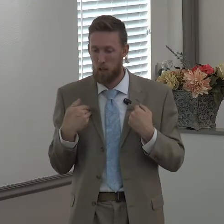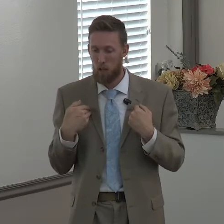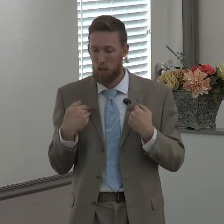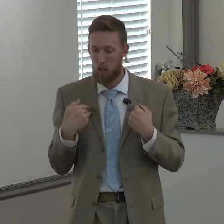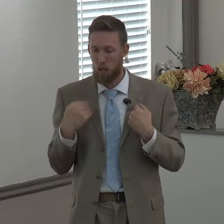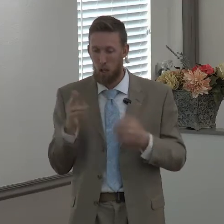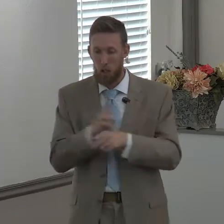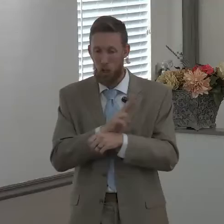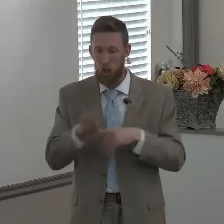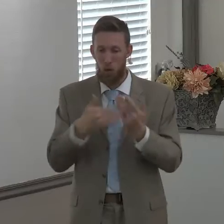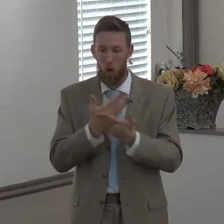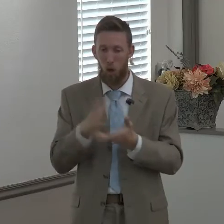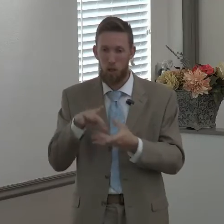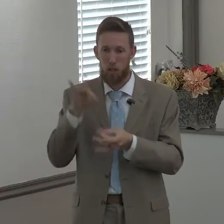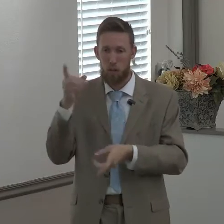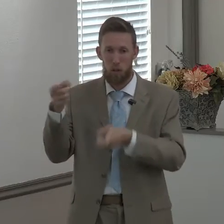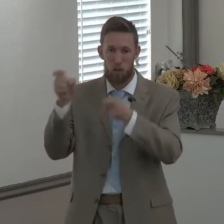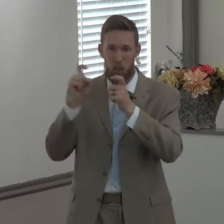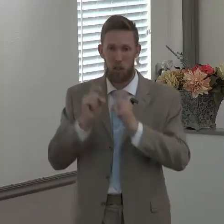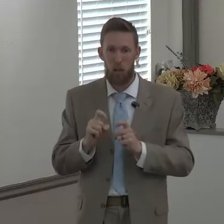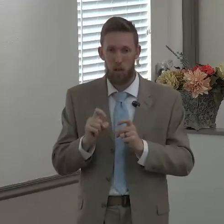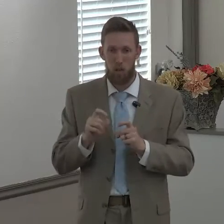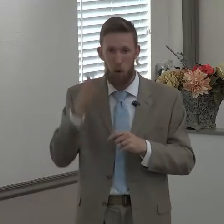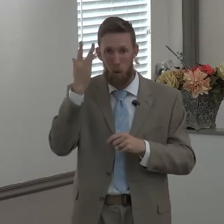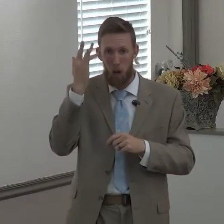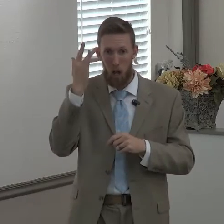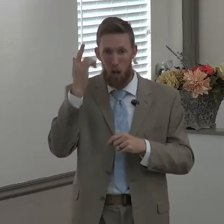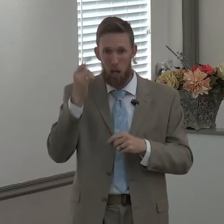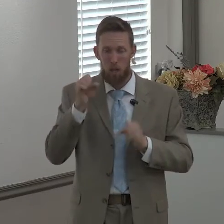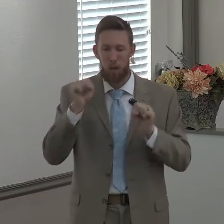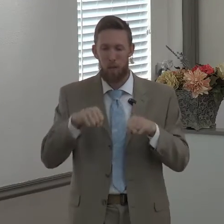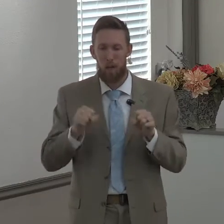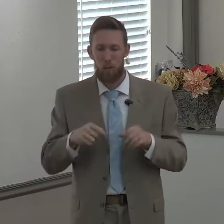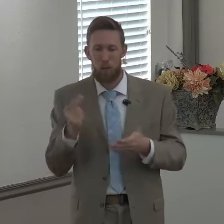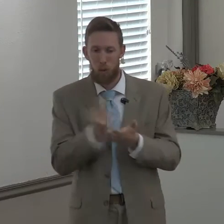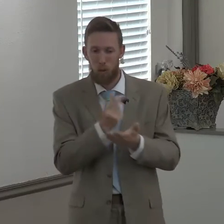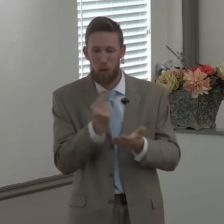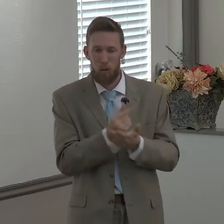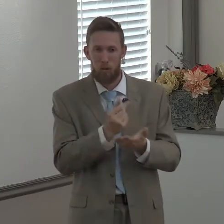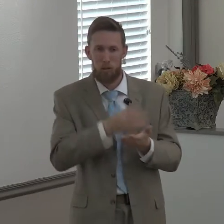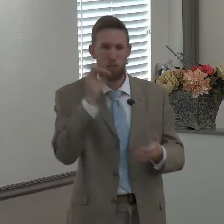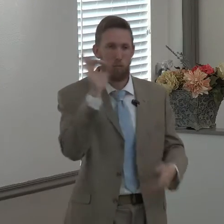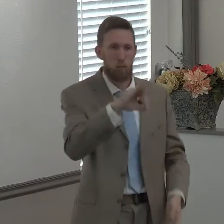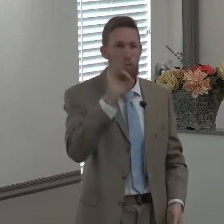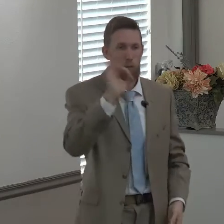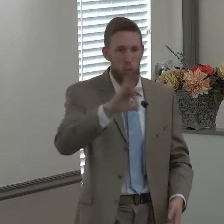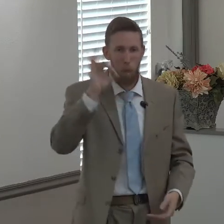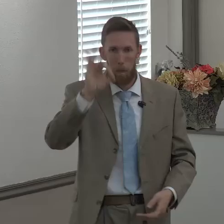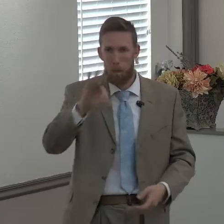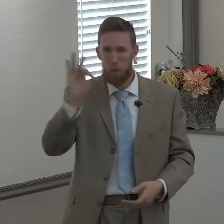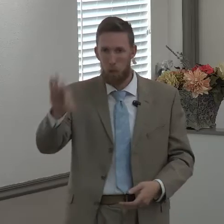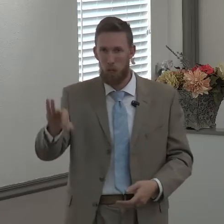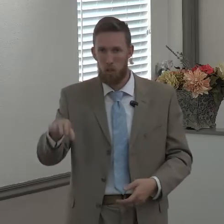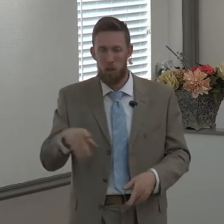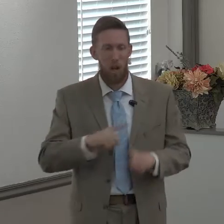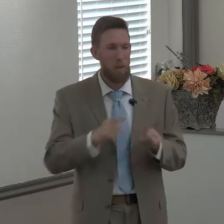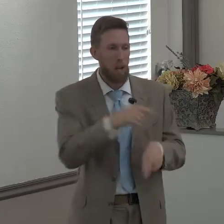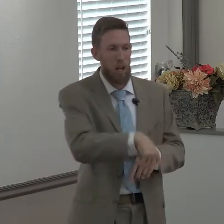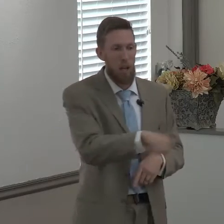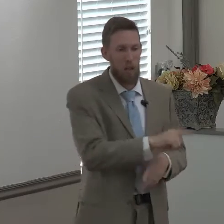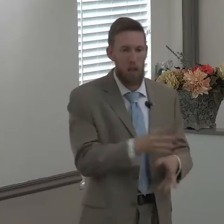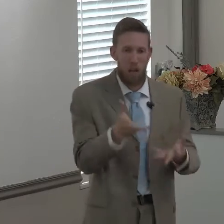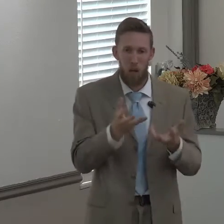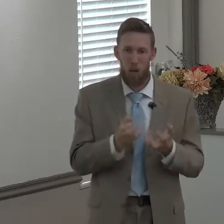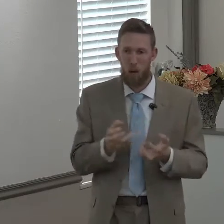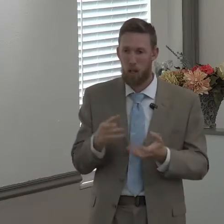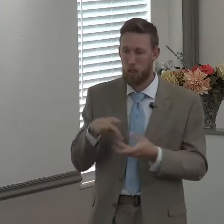I possessed these spiritual gifts that you're so impressed with was just simply so that the gospel of